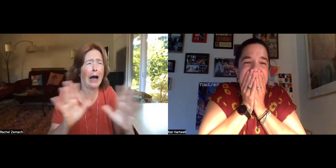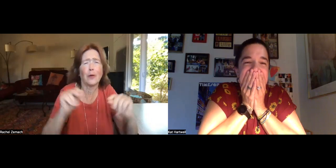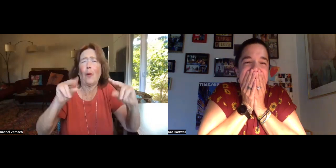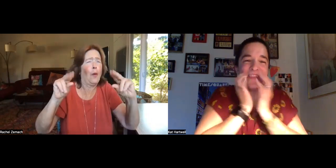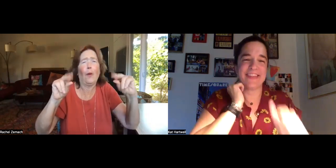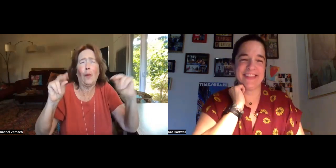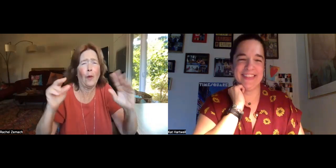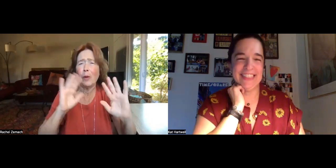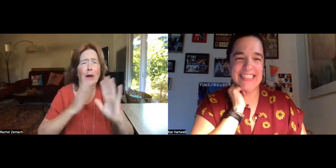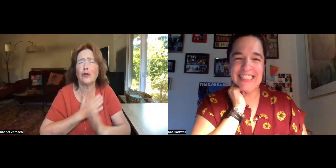No.